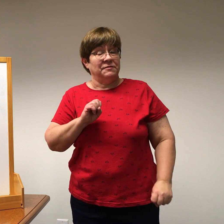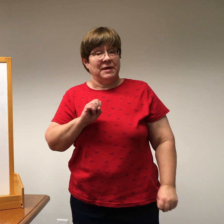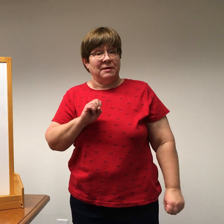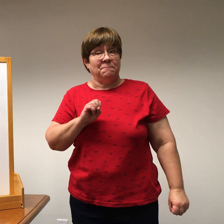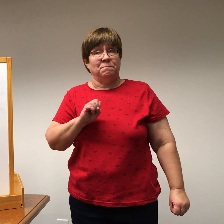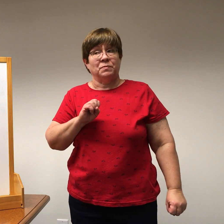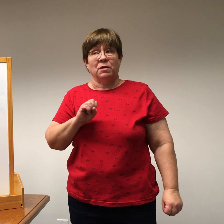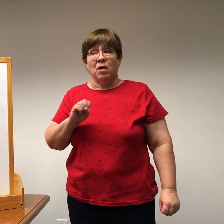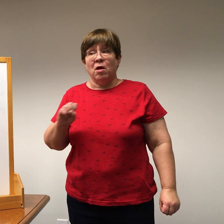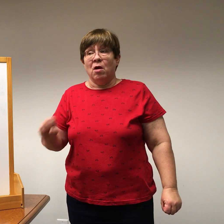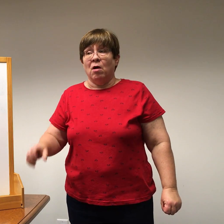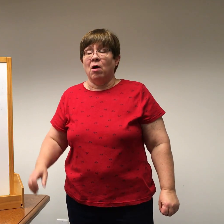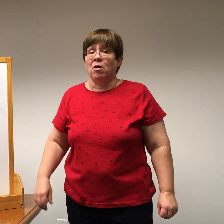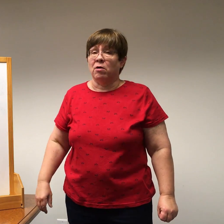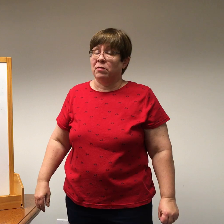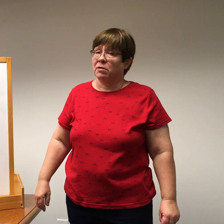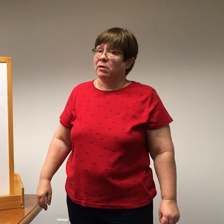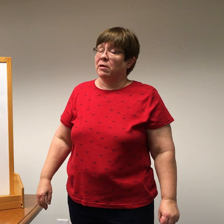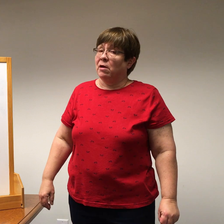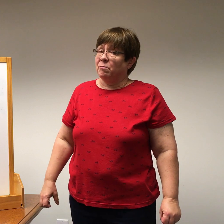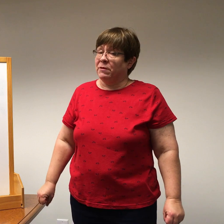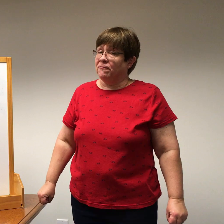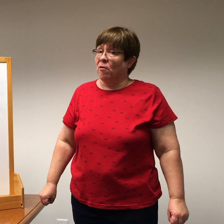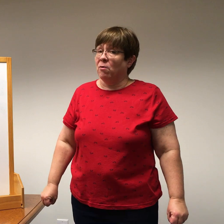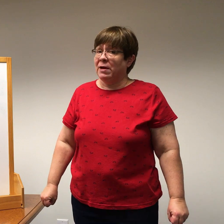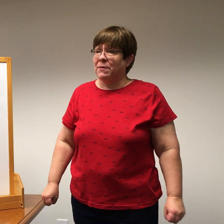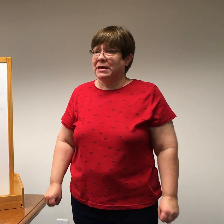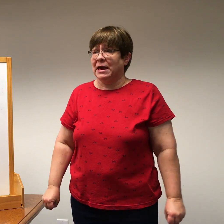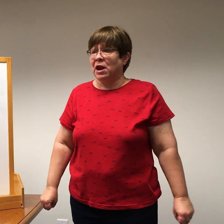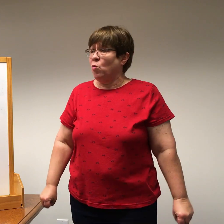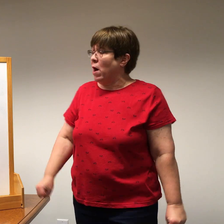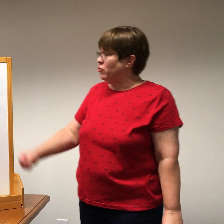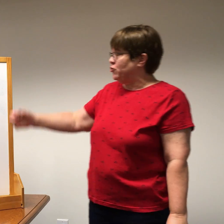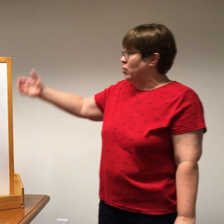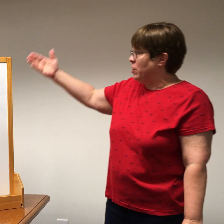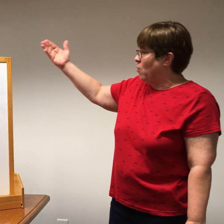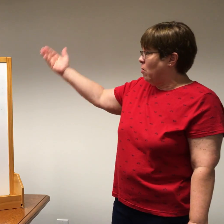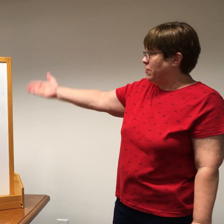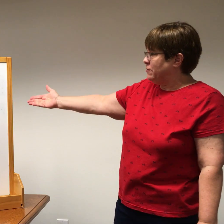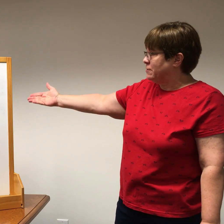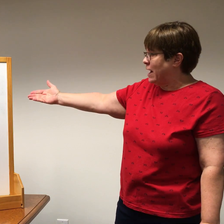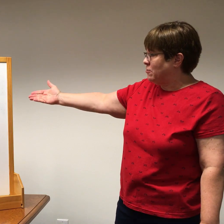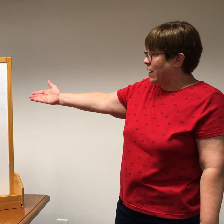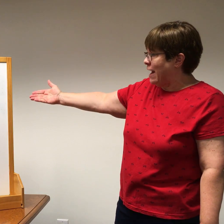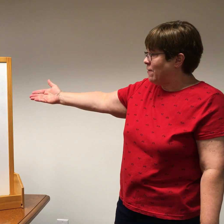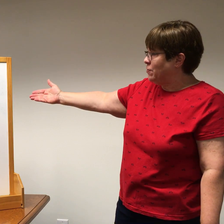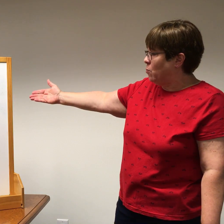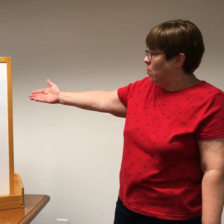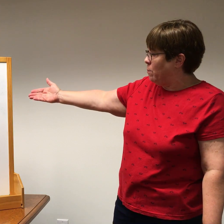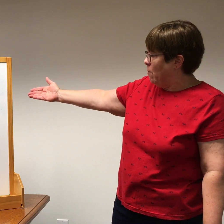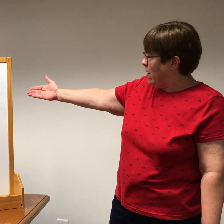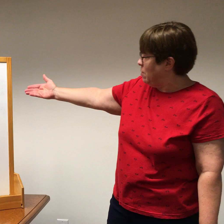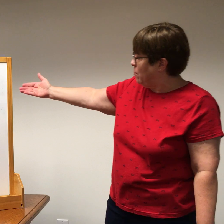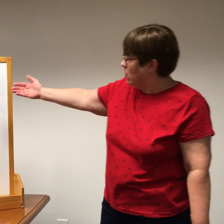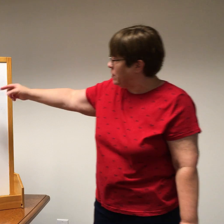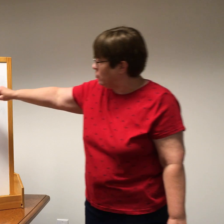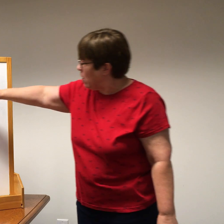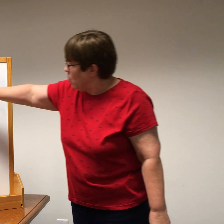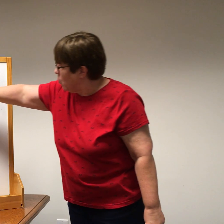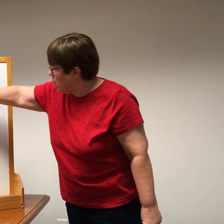then. Oh, before we begin, I want to show you all these letters I have on the board. There's